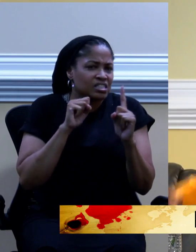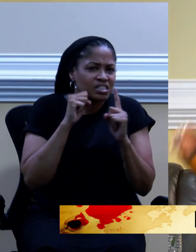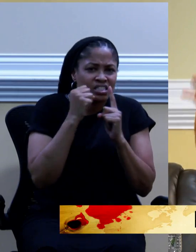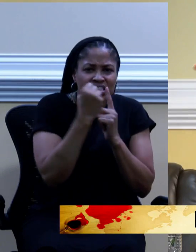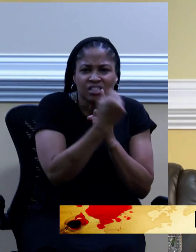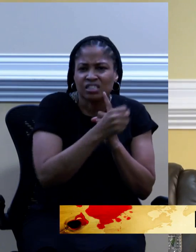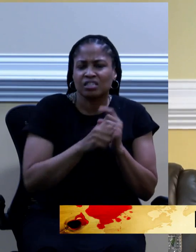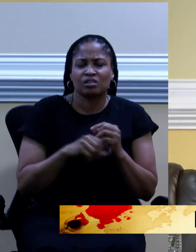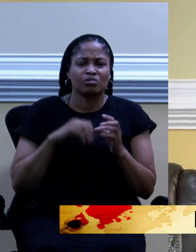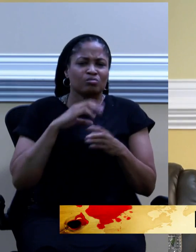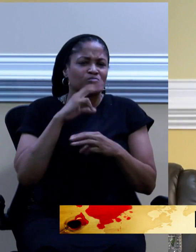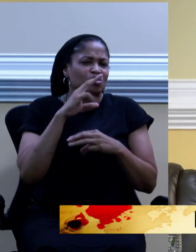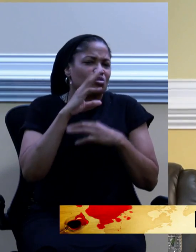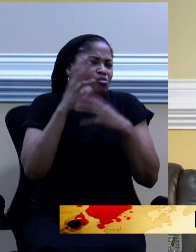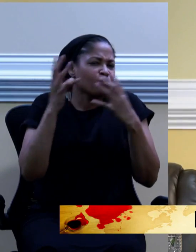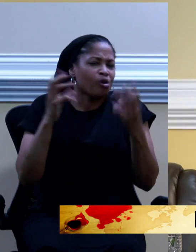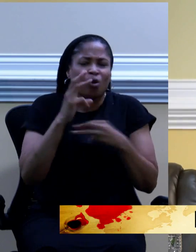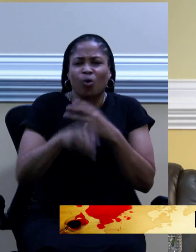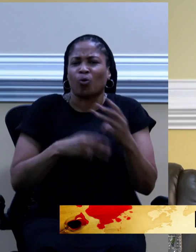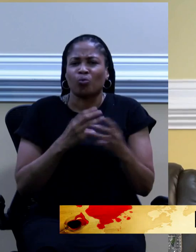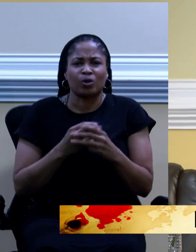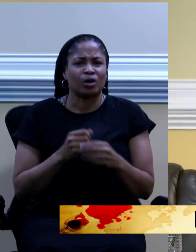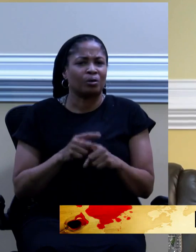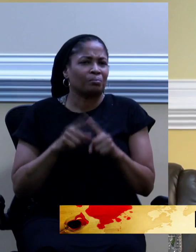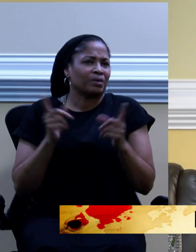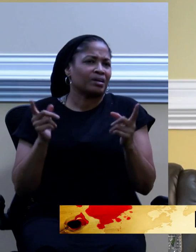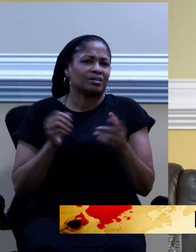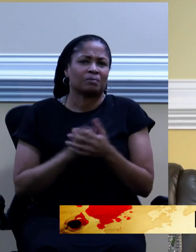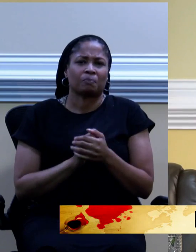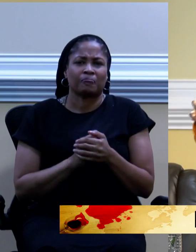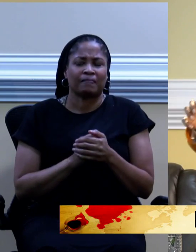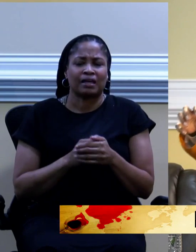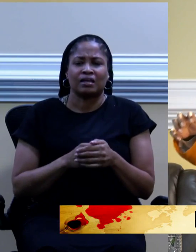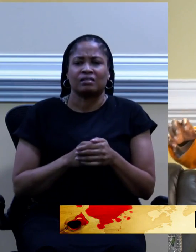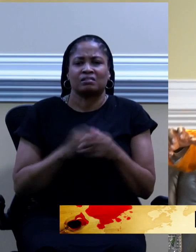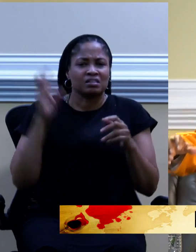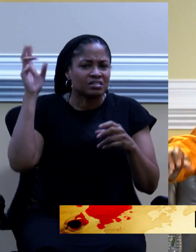He must have spikes in his hands so you can't slip out of them.